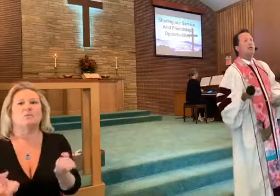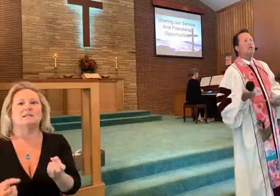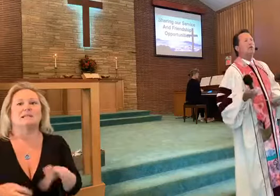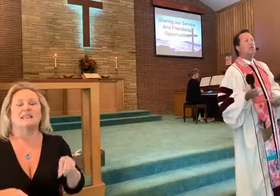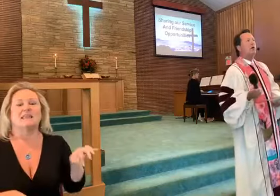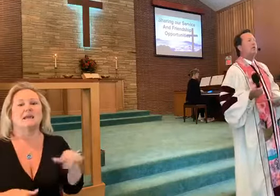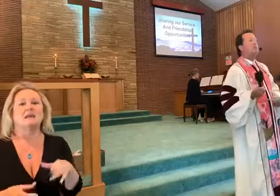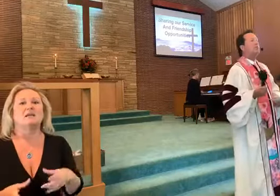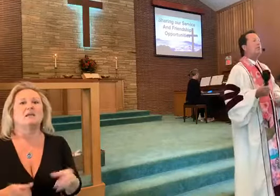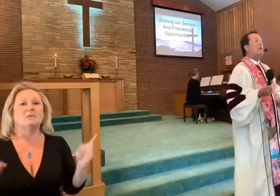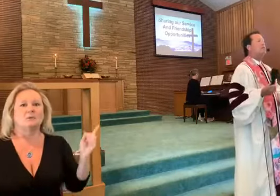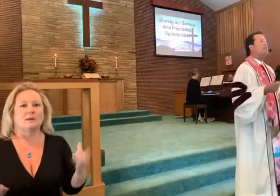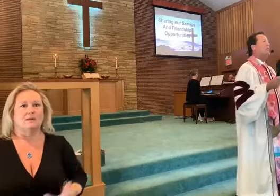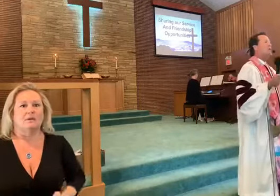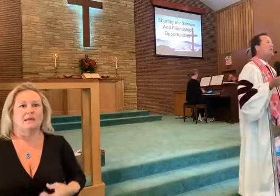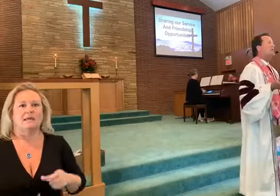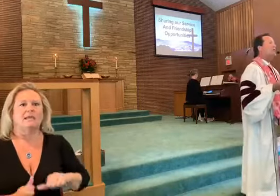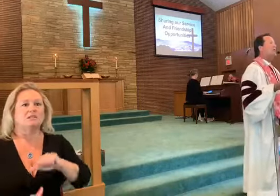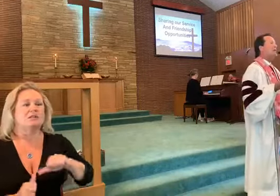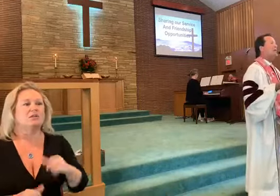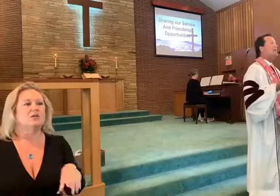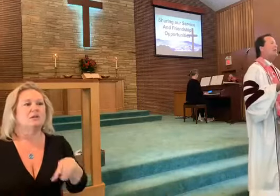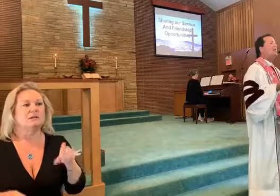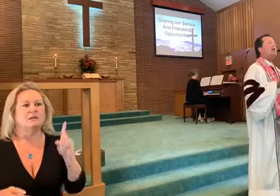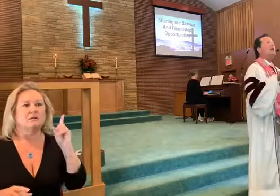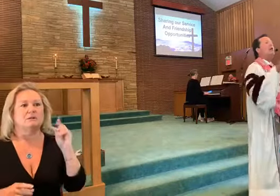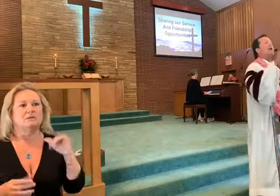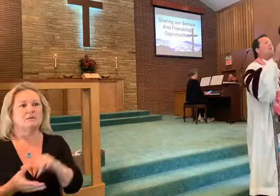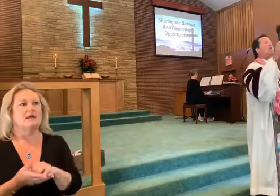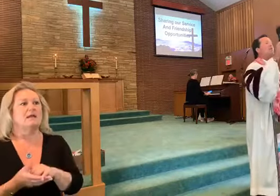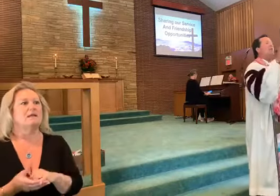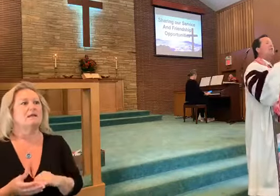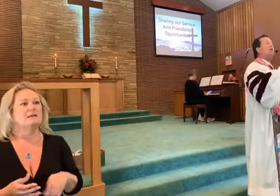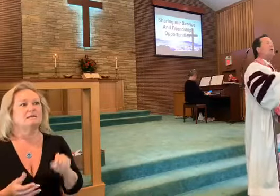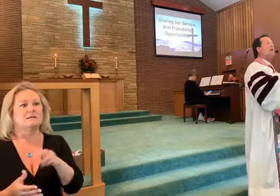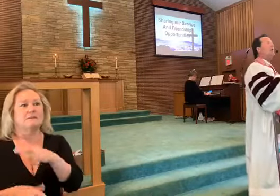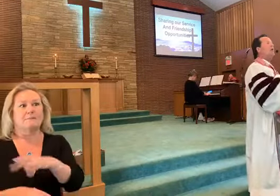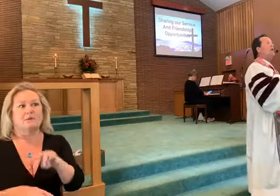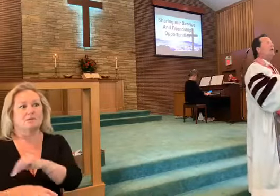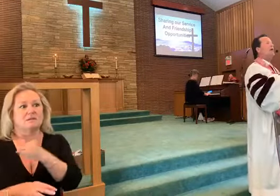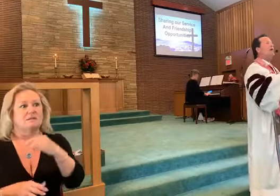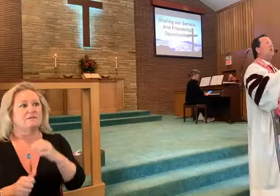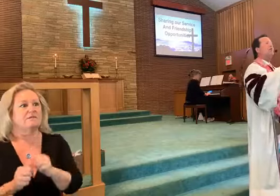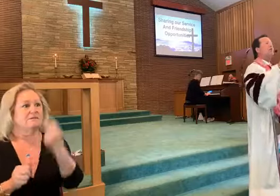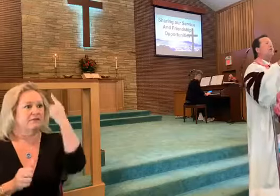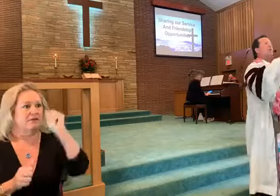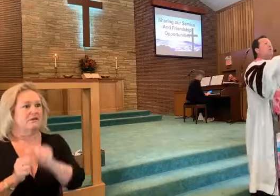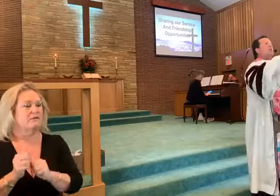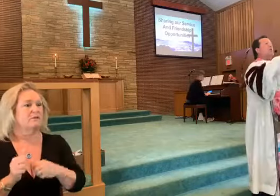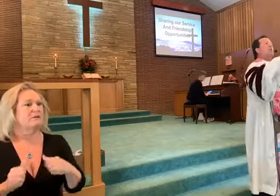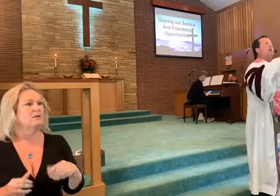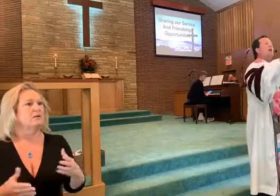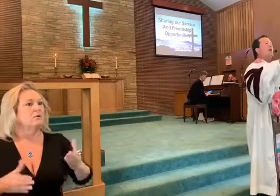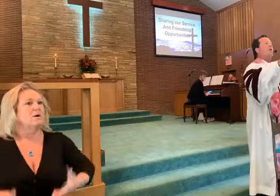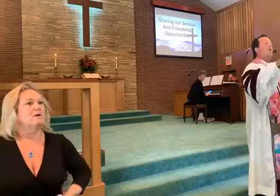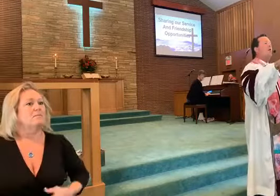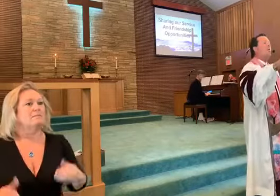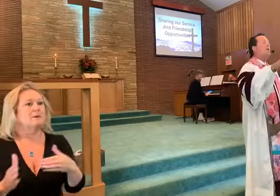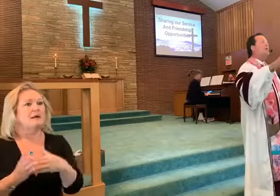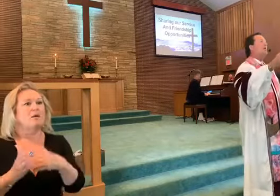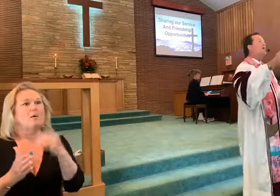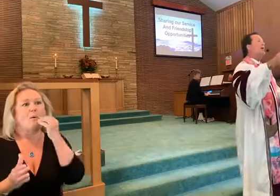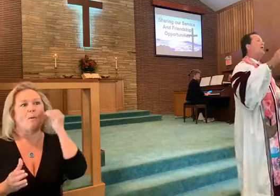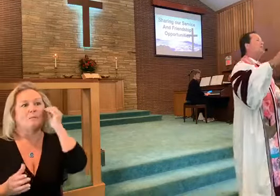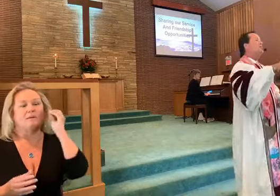one another, you're welcome to do that. Just wanted to give you that heads up. And before we greet everyone, I want to greet and welcome back